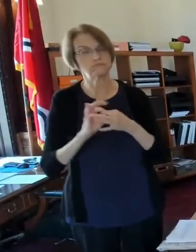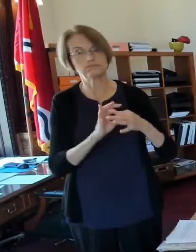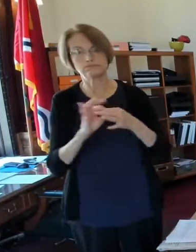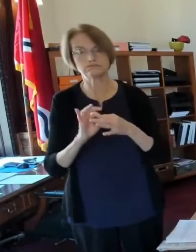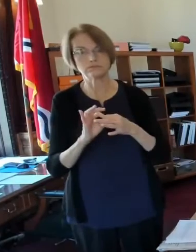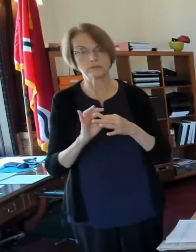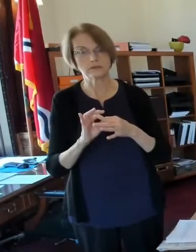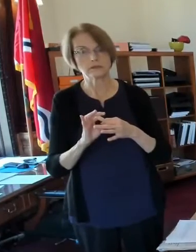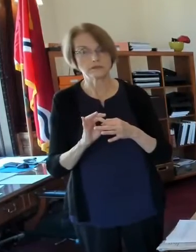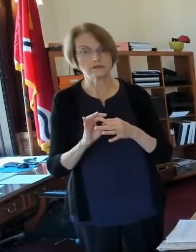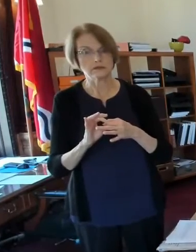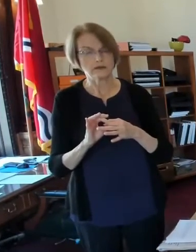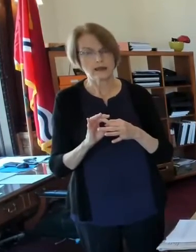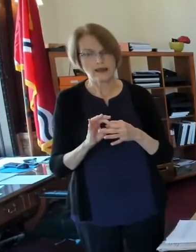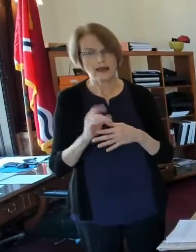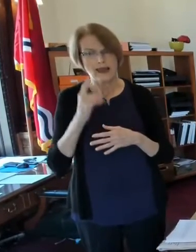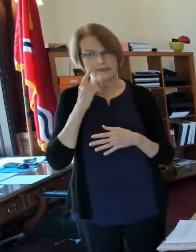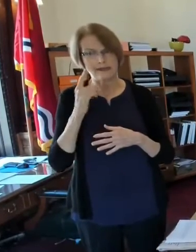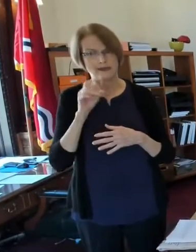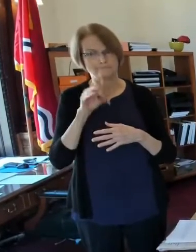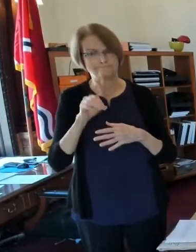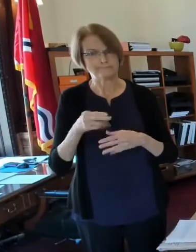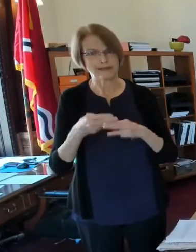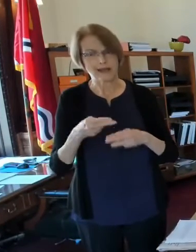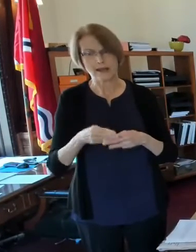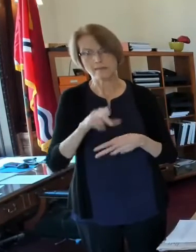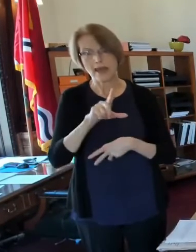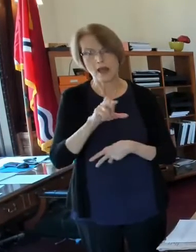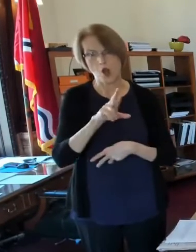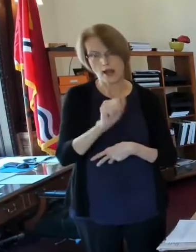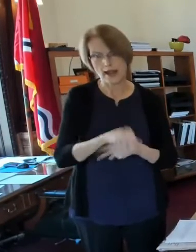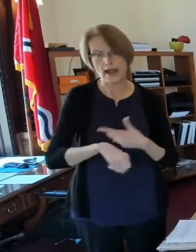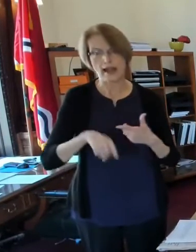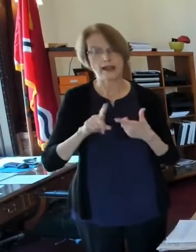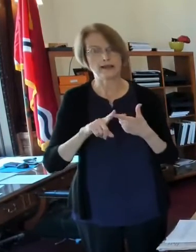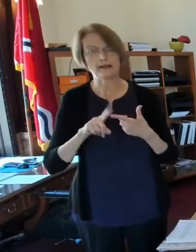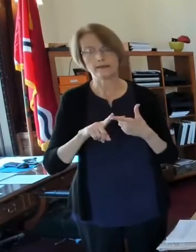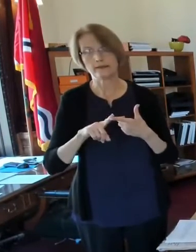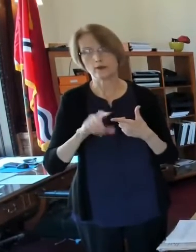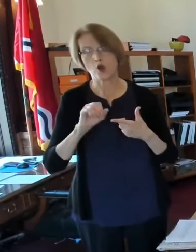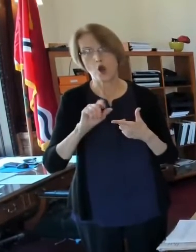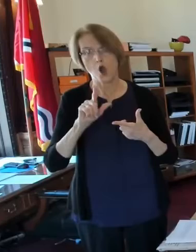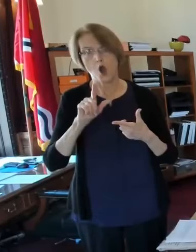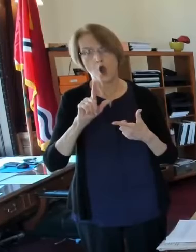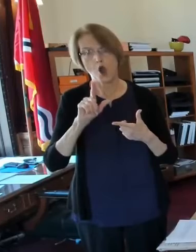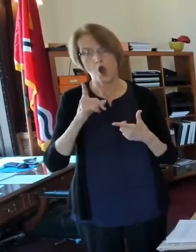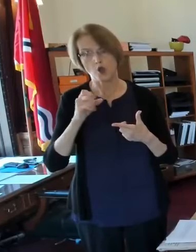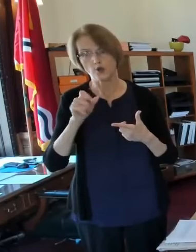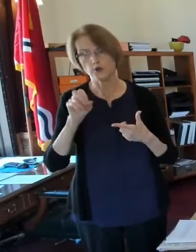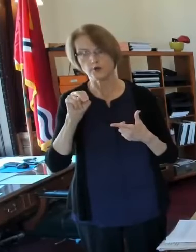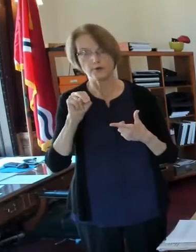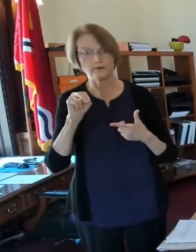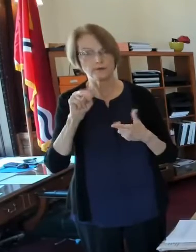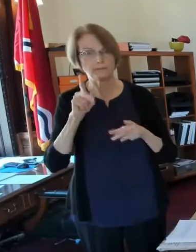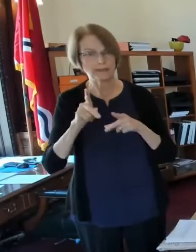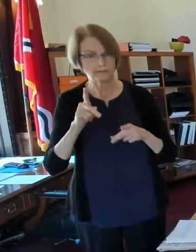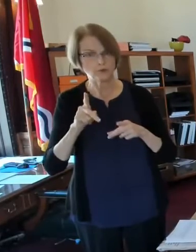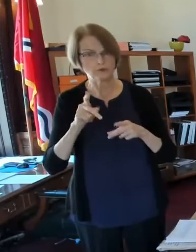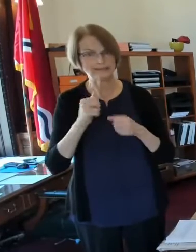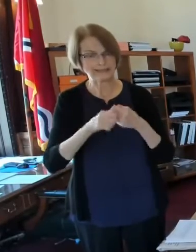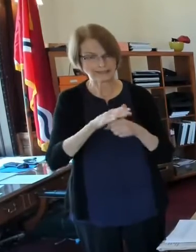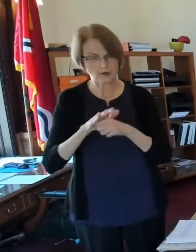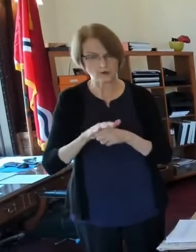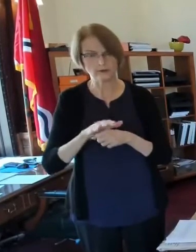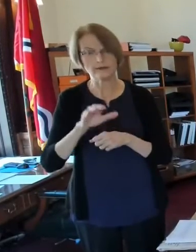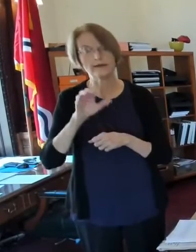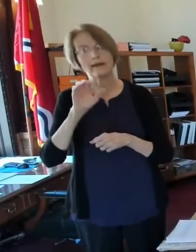And I think I mentioned most of those people before, but LRA, the Alder people in that area, of course,